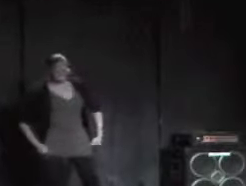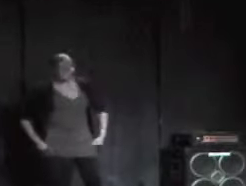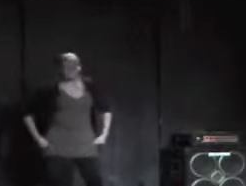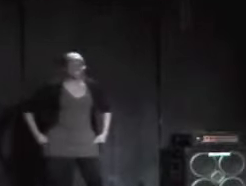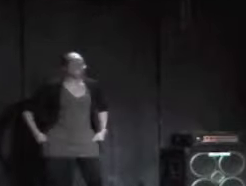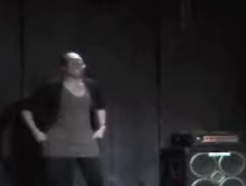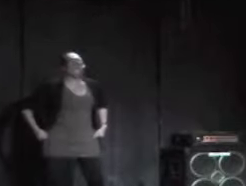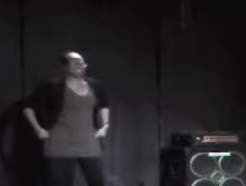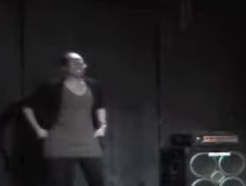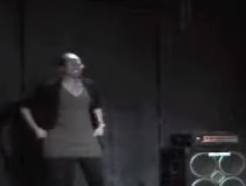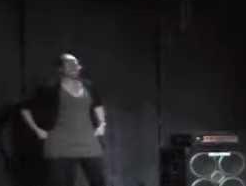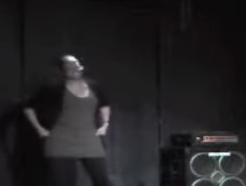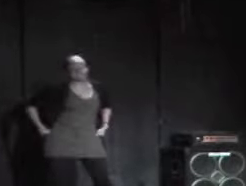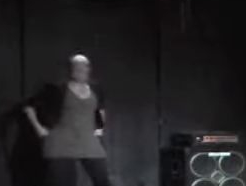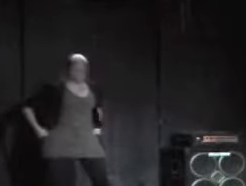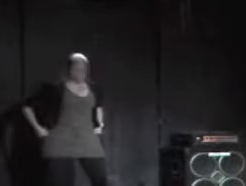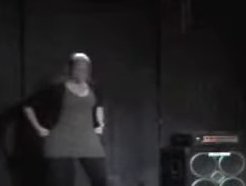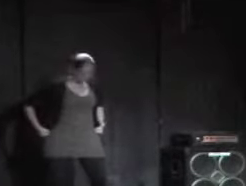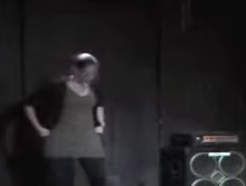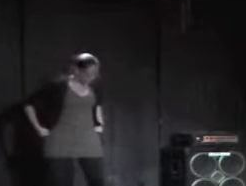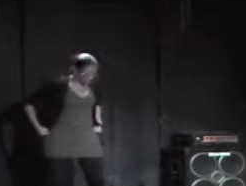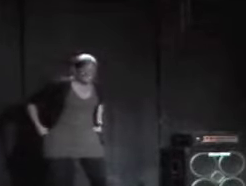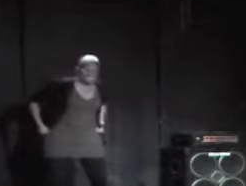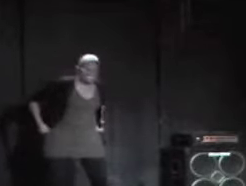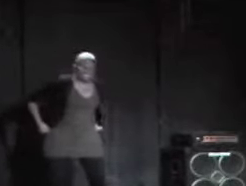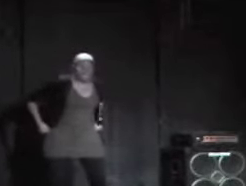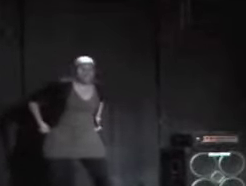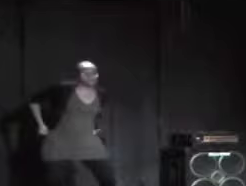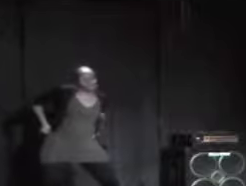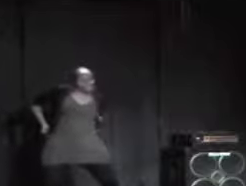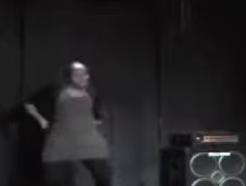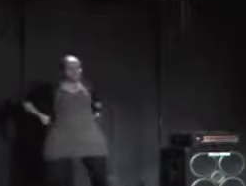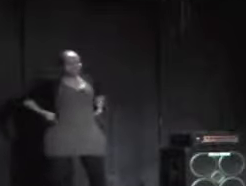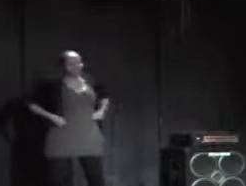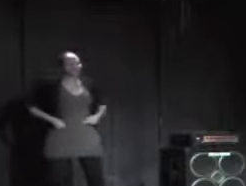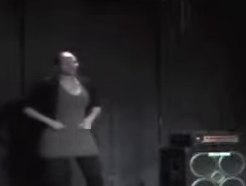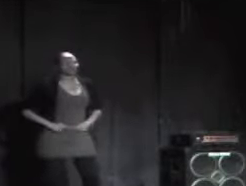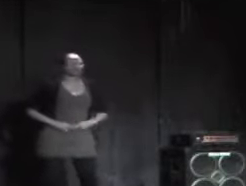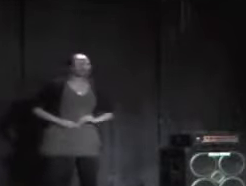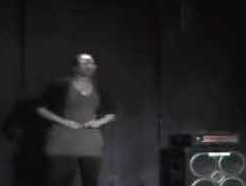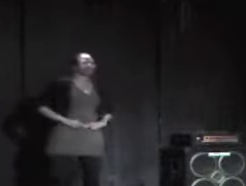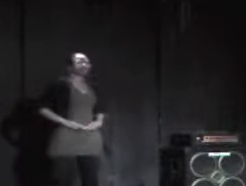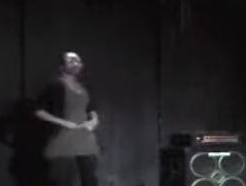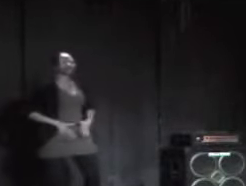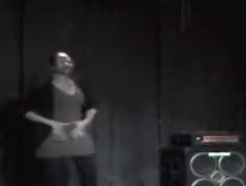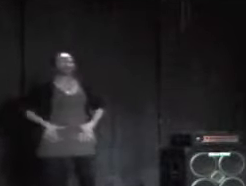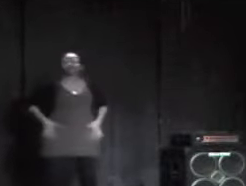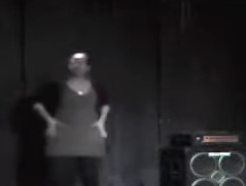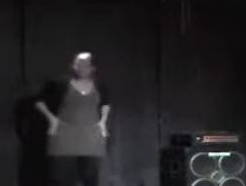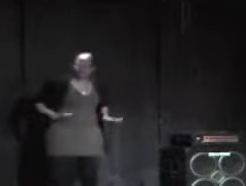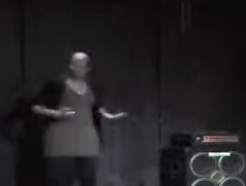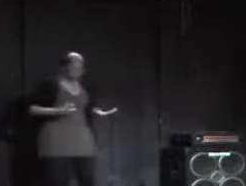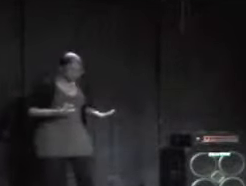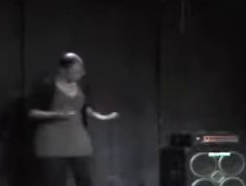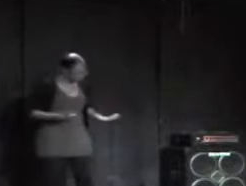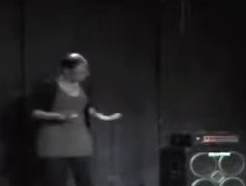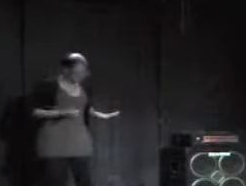on. He's trying to fit into them, squeezing in there. He's just struggling a little bit. Gets them on.